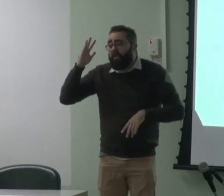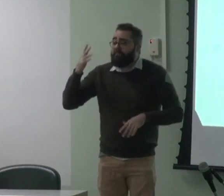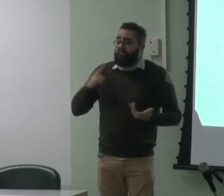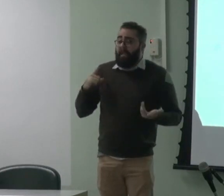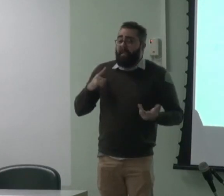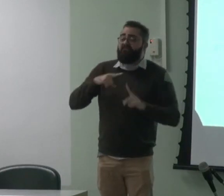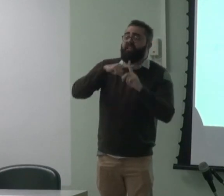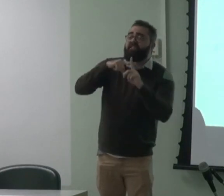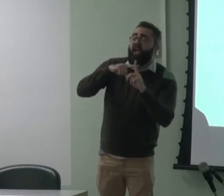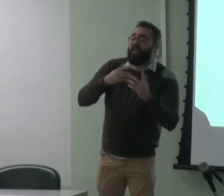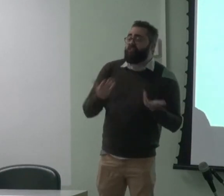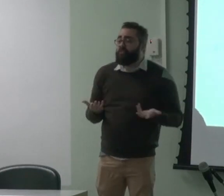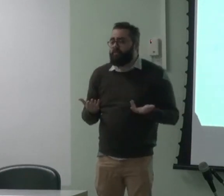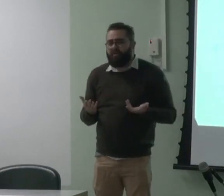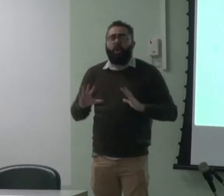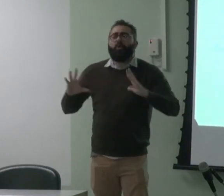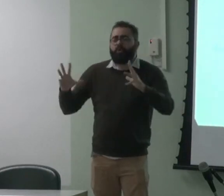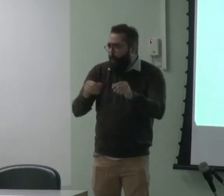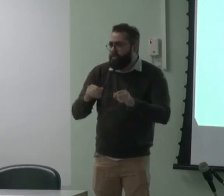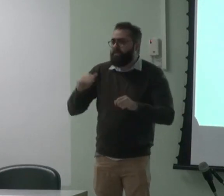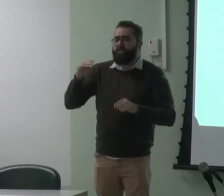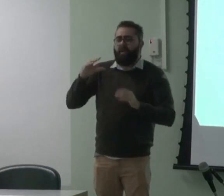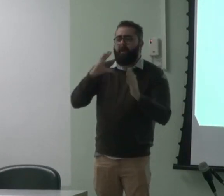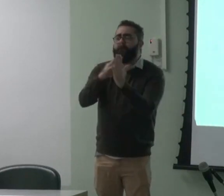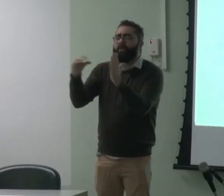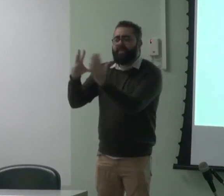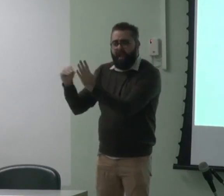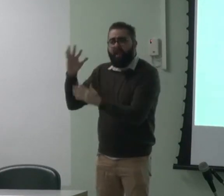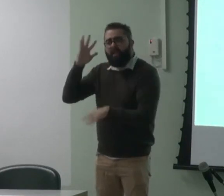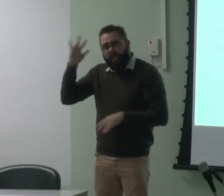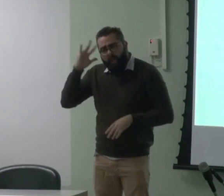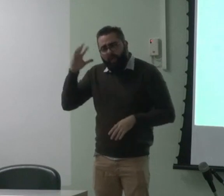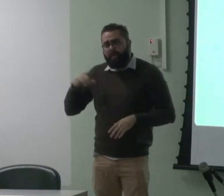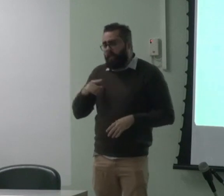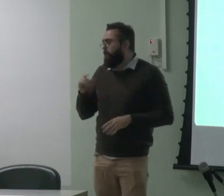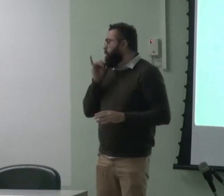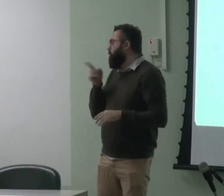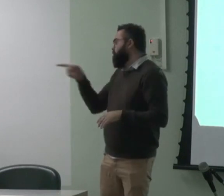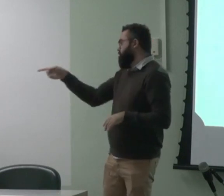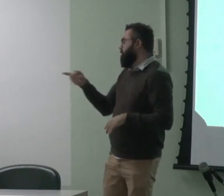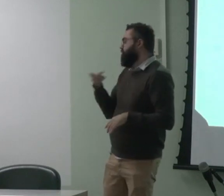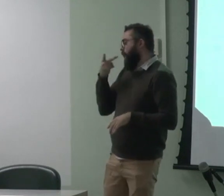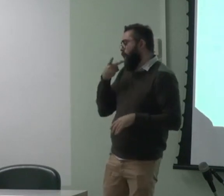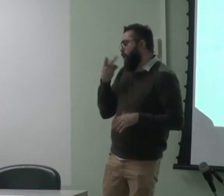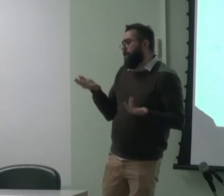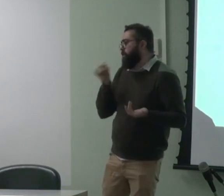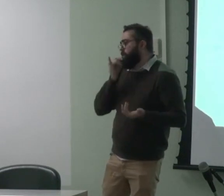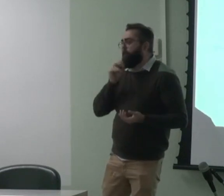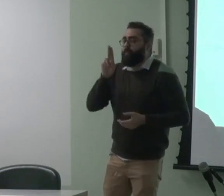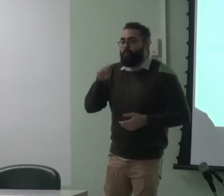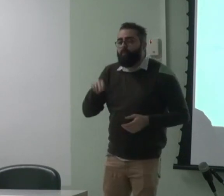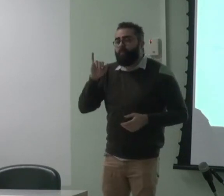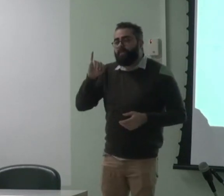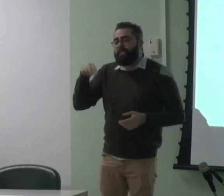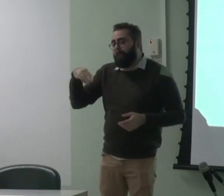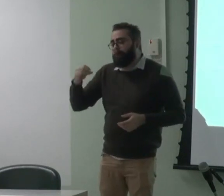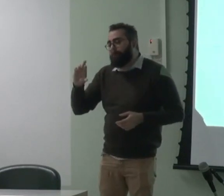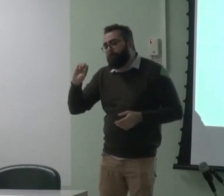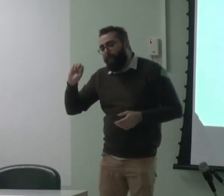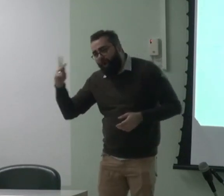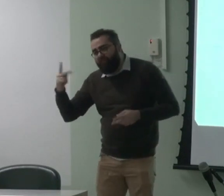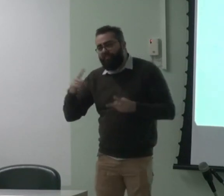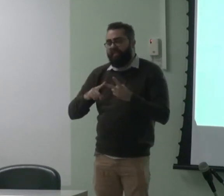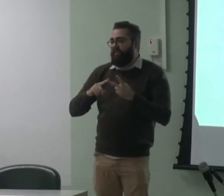universal about all these frameworks, I think, that we mentioned here, like not just UD, but unimorph, universal derivation. I